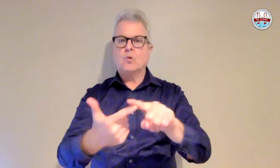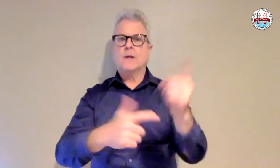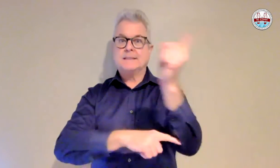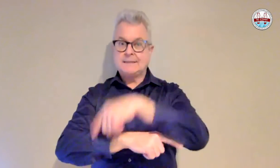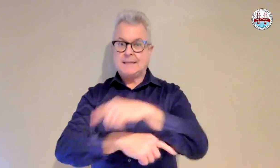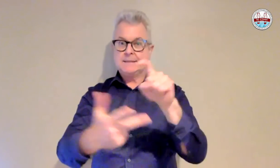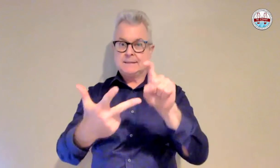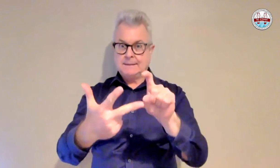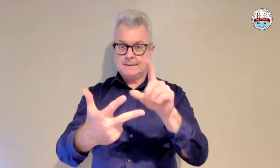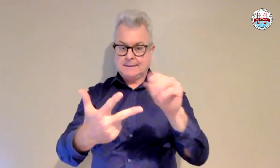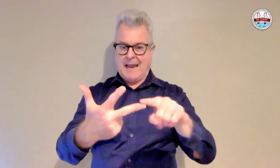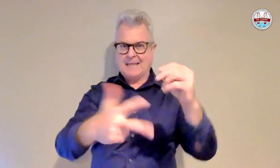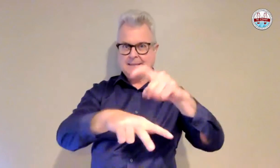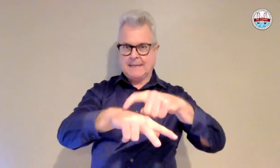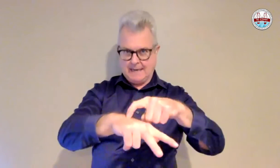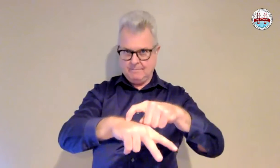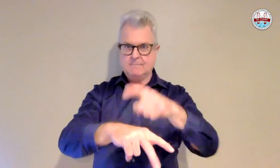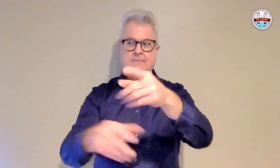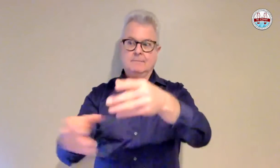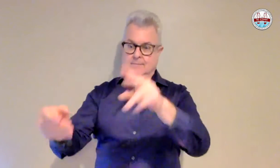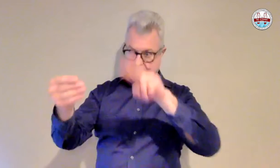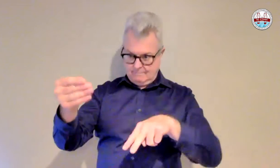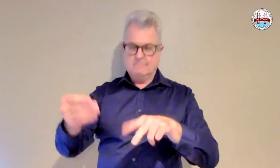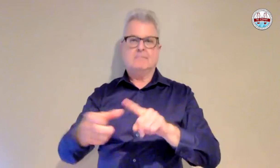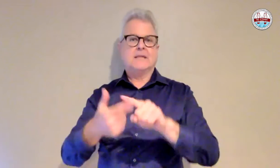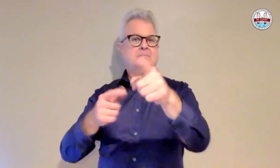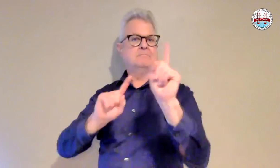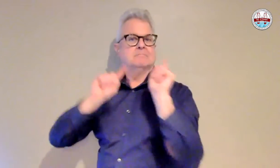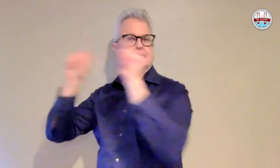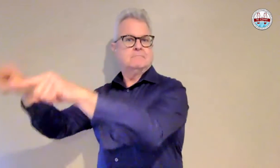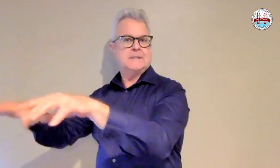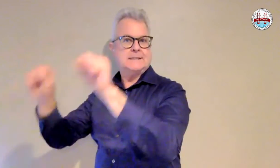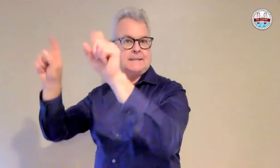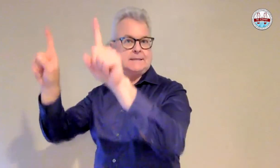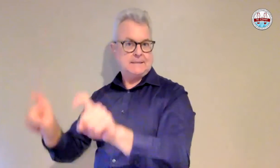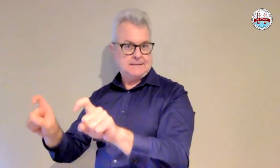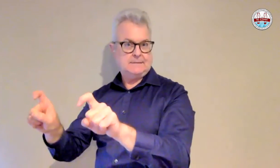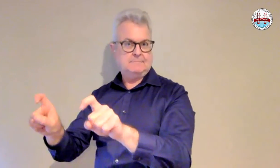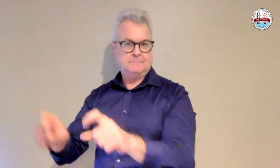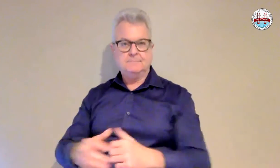following information to verify the date and time and location of where you picked to go to take your